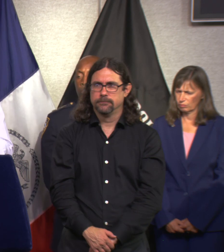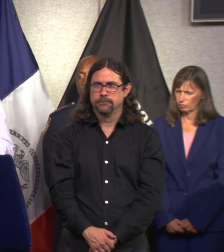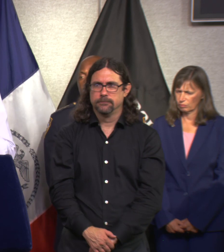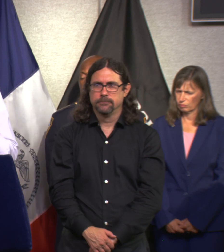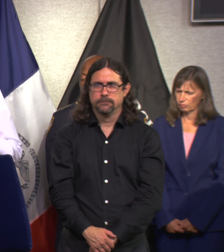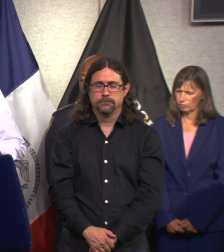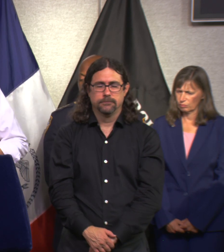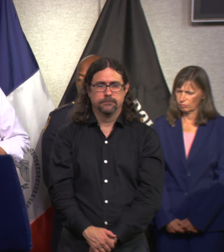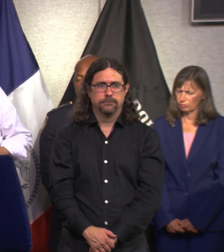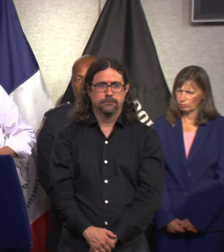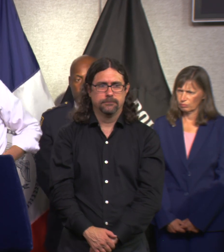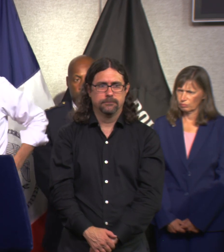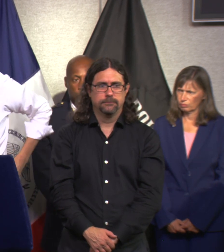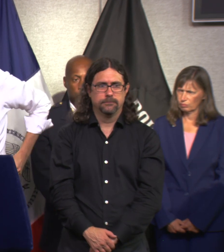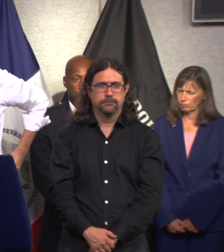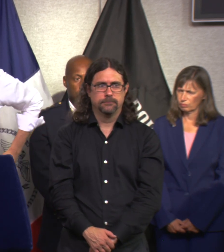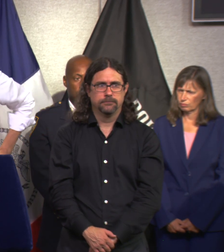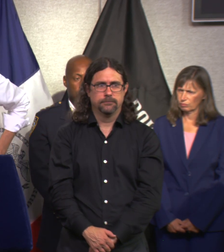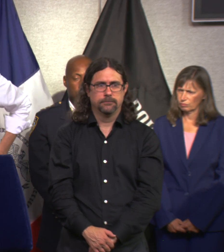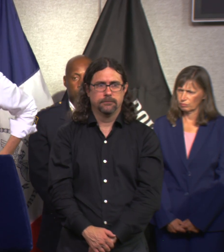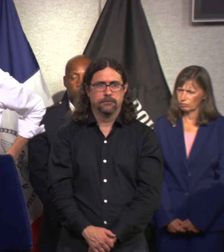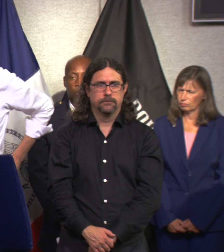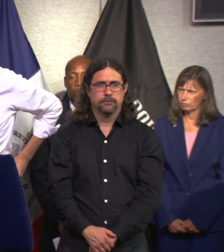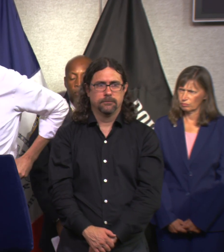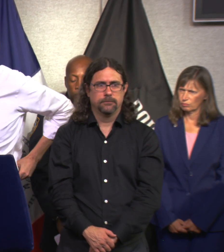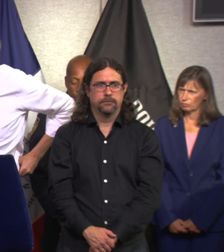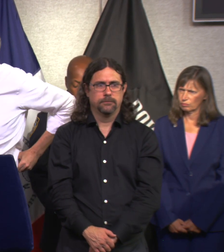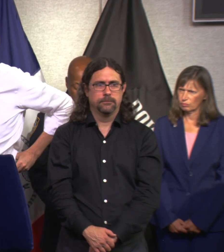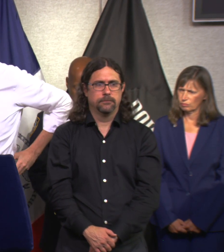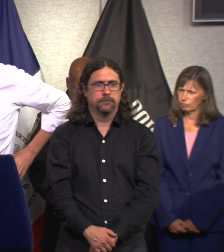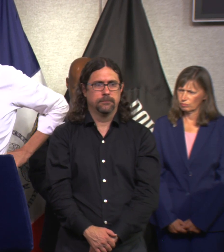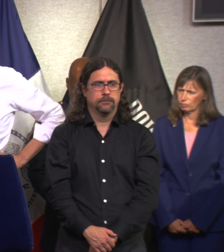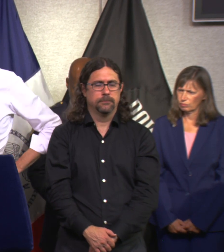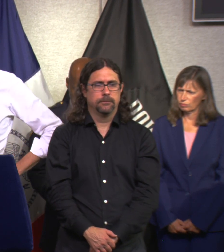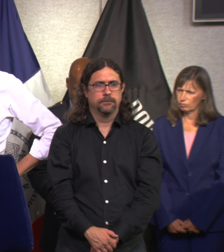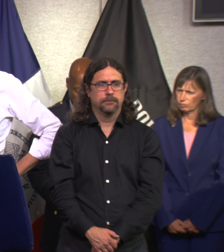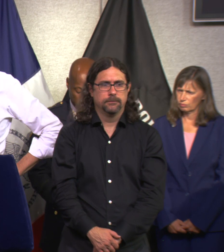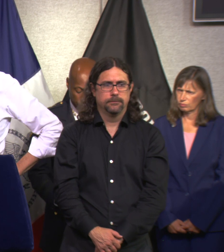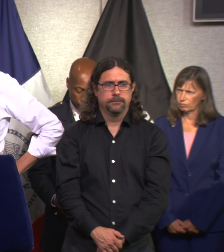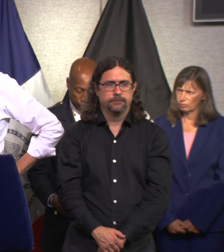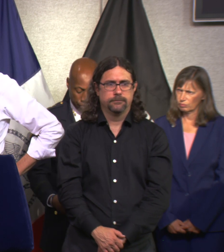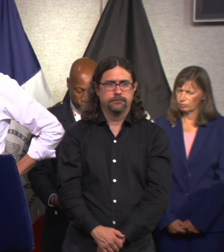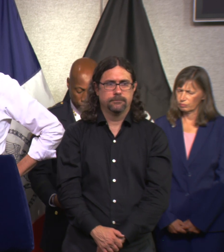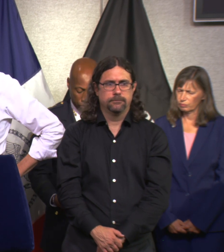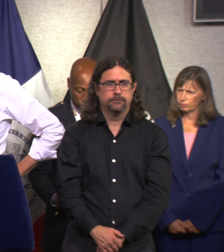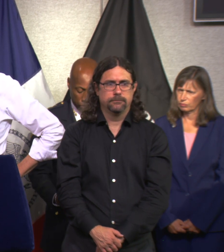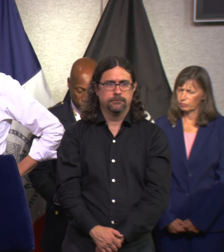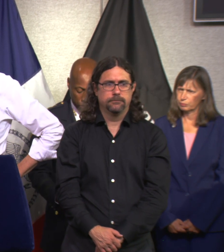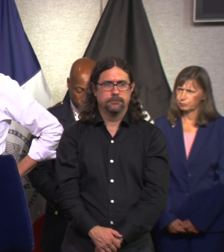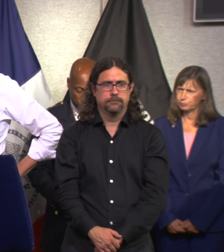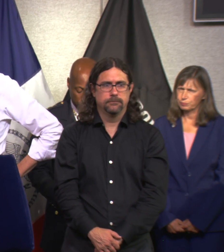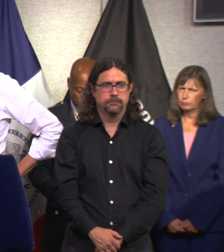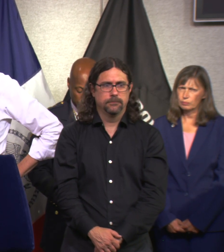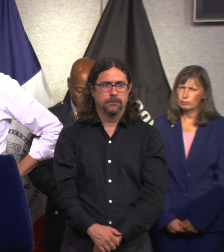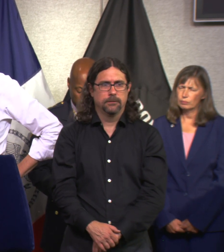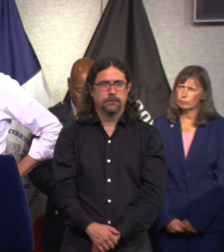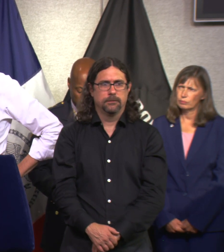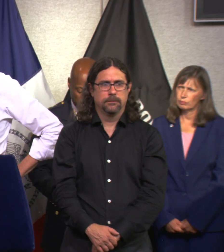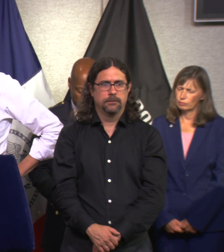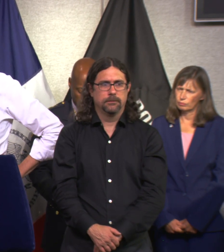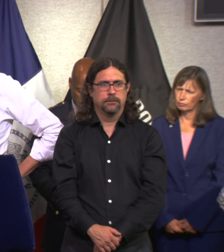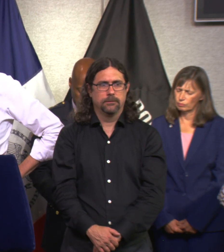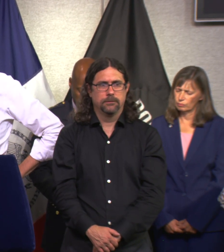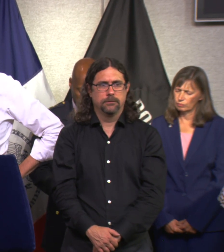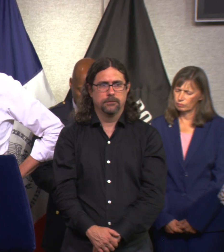the doing business database 2 days after the contribution. Can you explain why you're accepting that contribution? First of all, the federal law